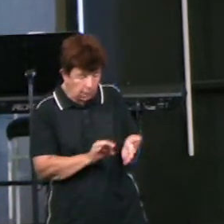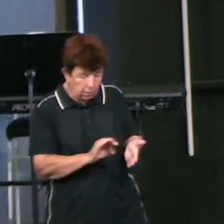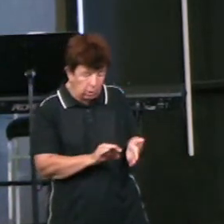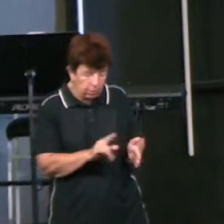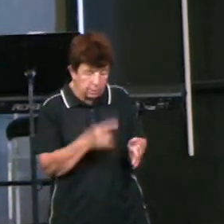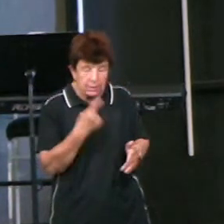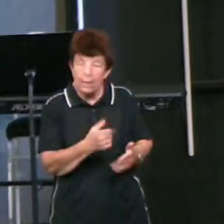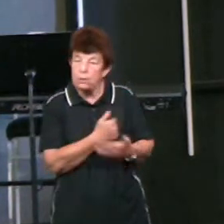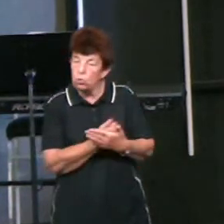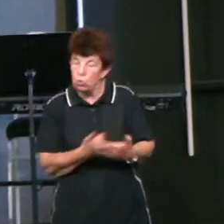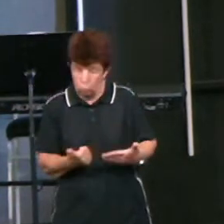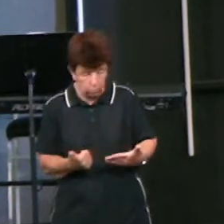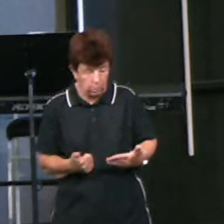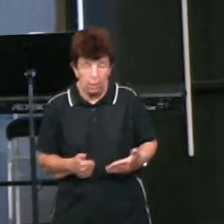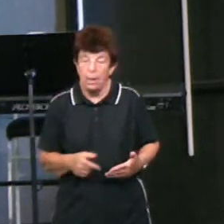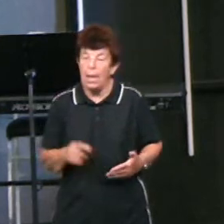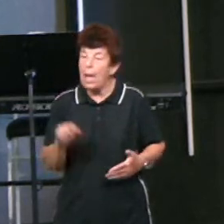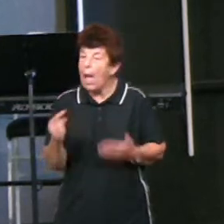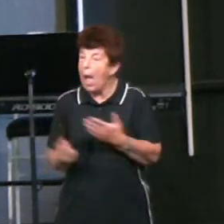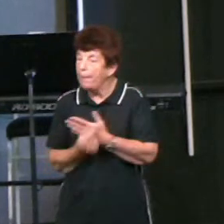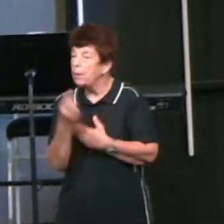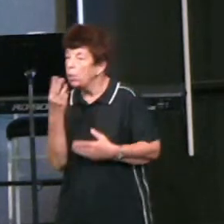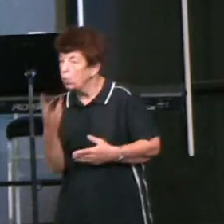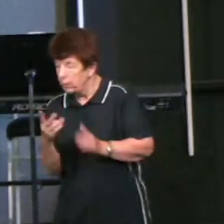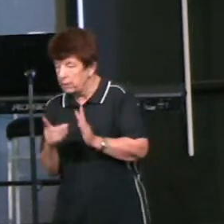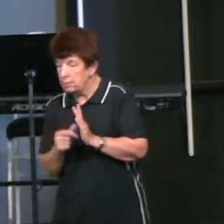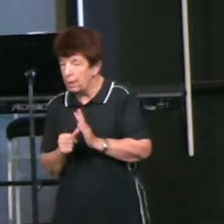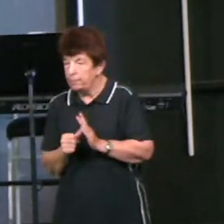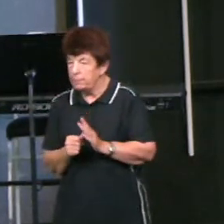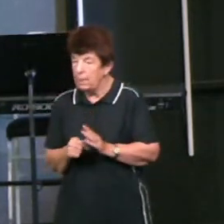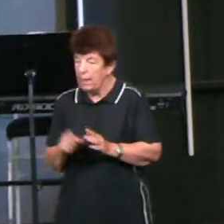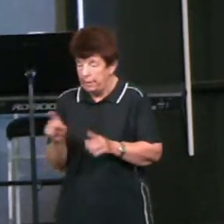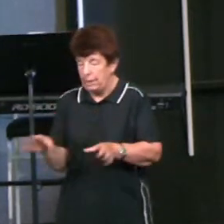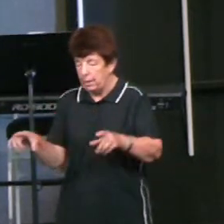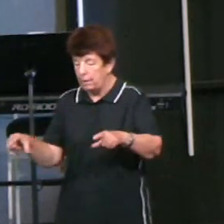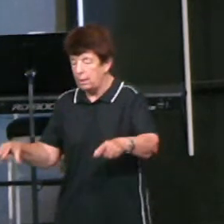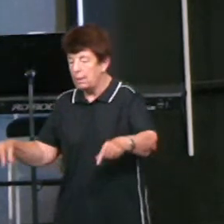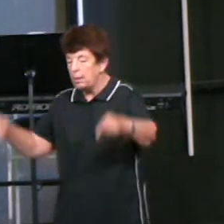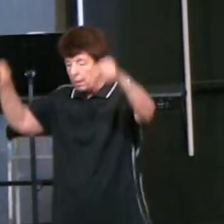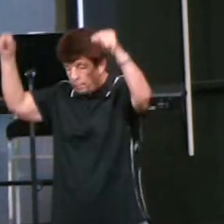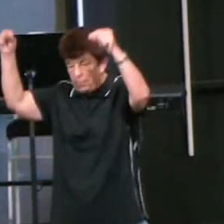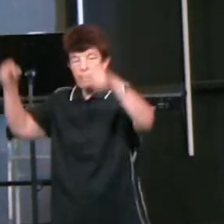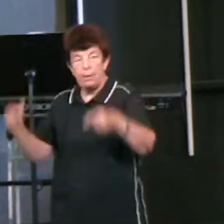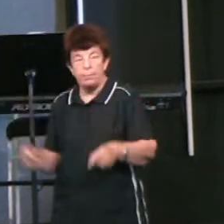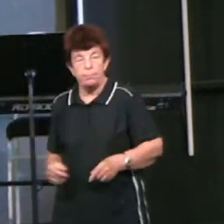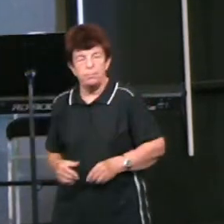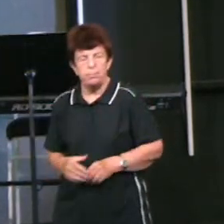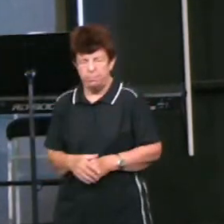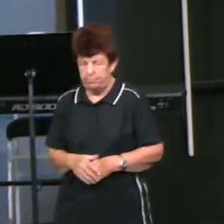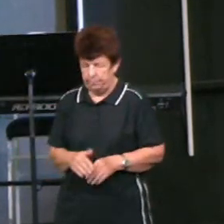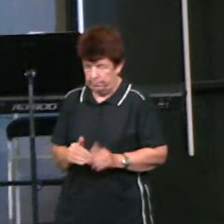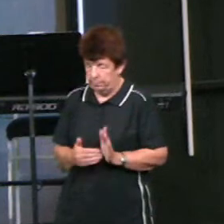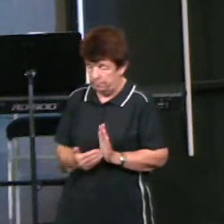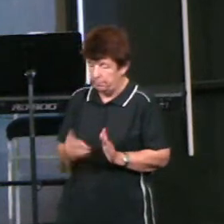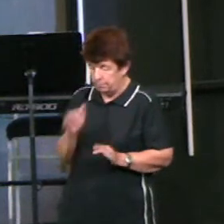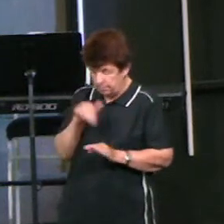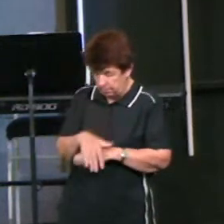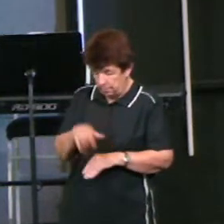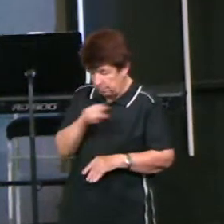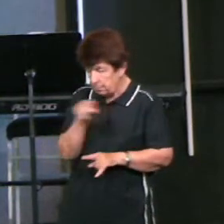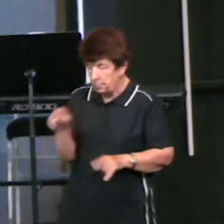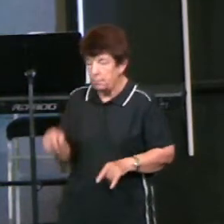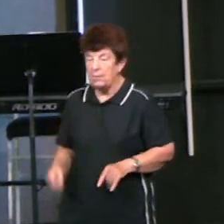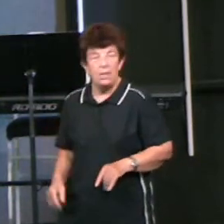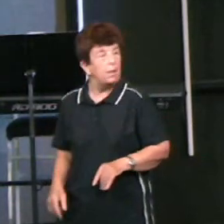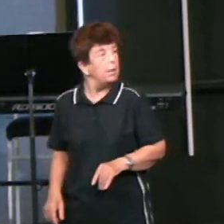common." This happened three times, and the thing was taken up at once to heaven. Now, I don't know about you, but if that happened